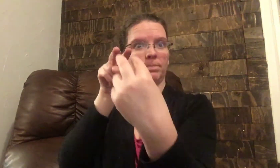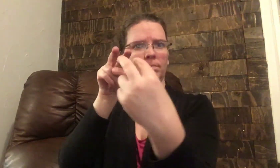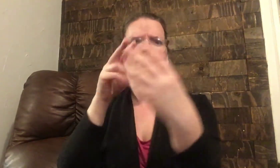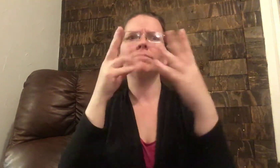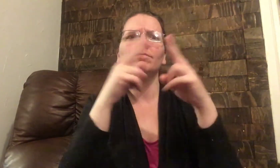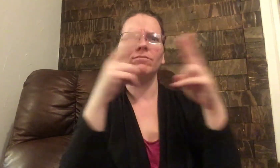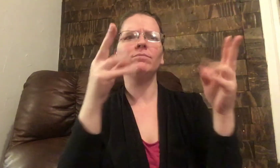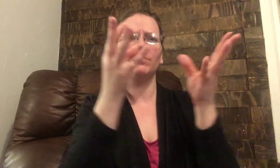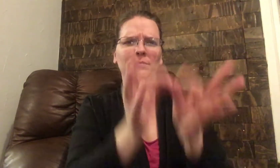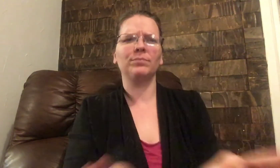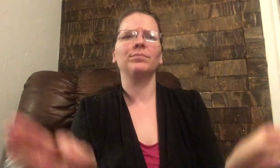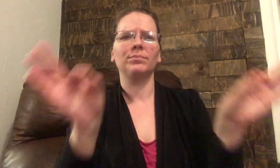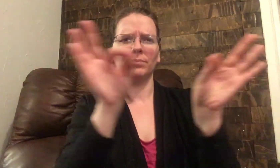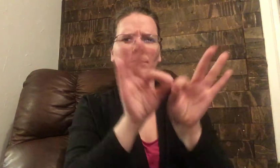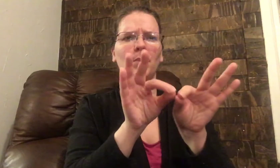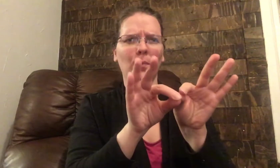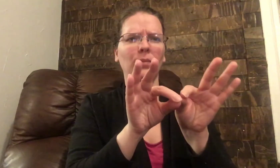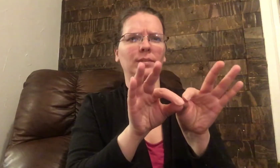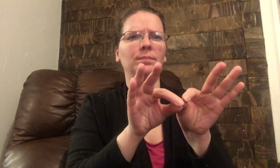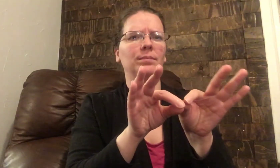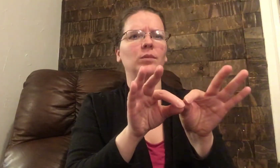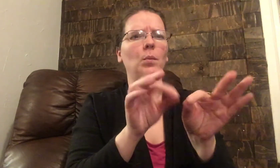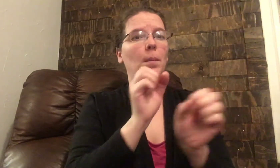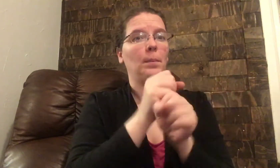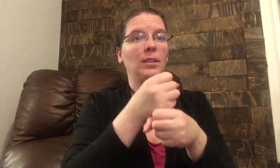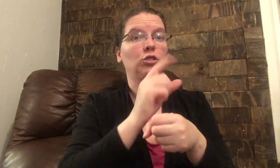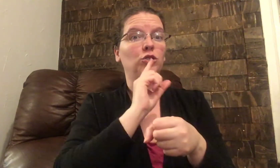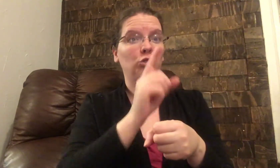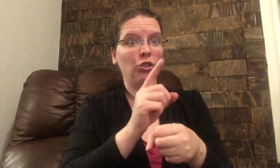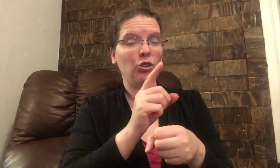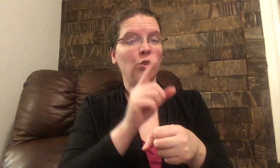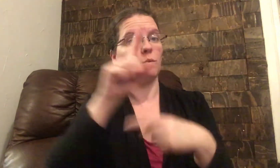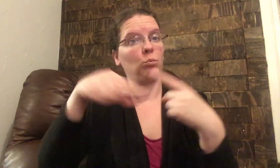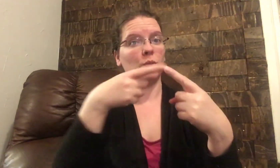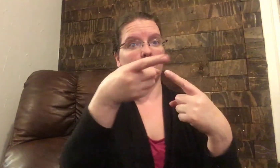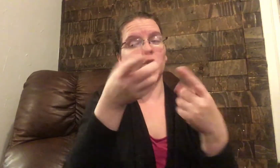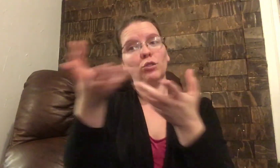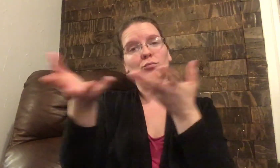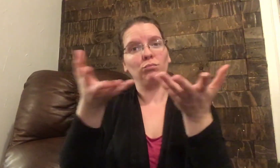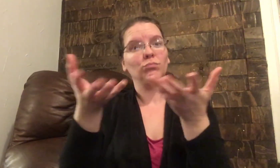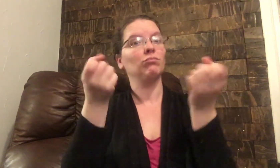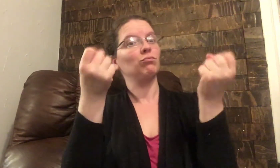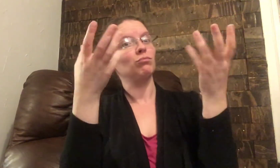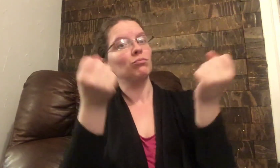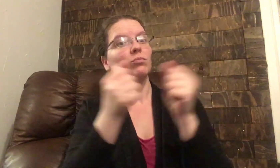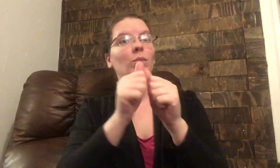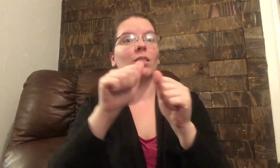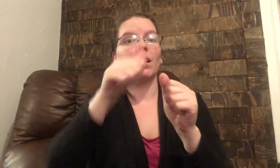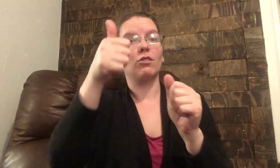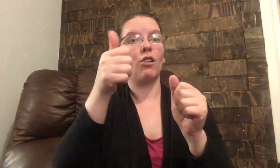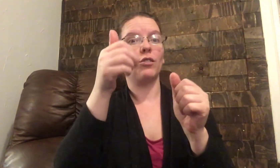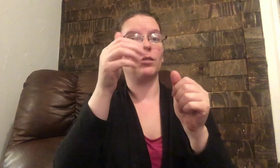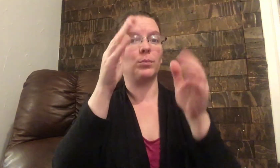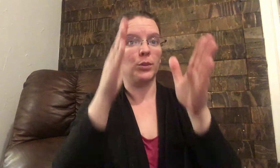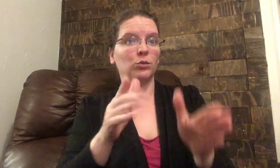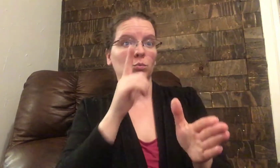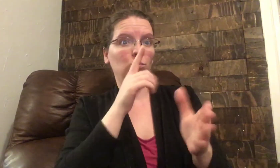will discuss are eye gaze and its importance. Make sure when you are dealing or signing with